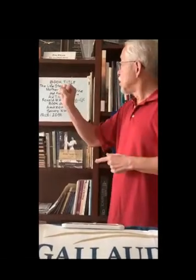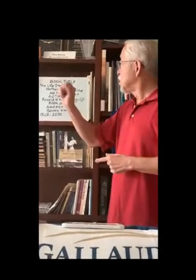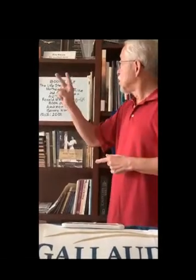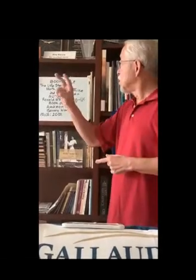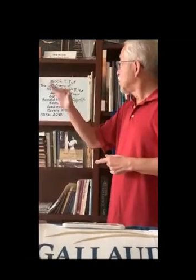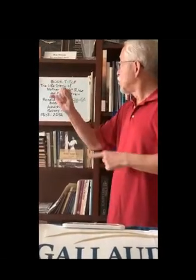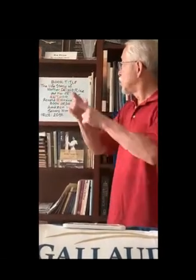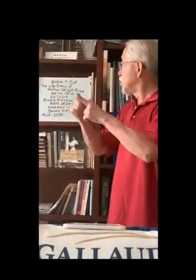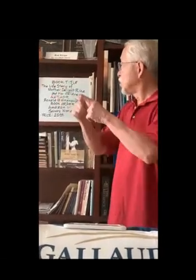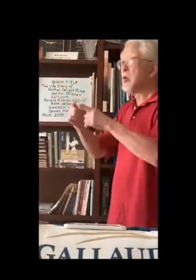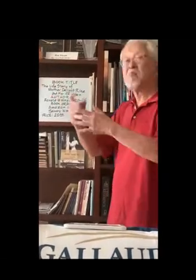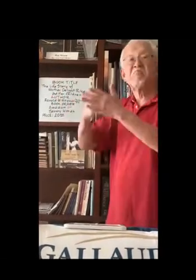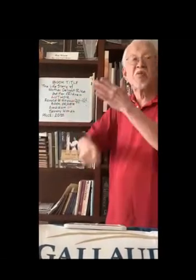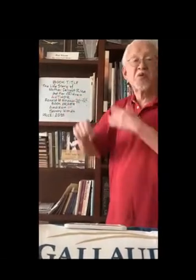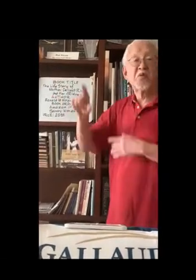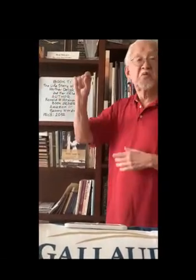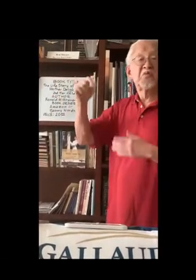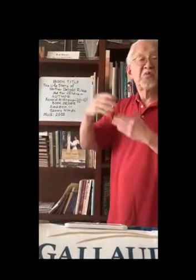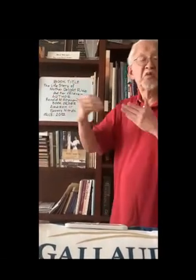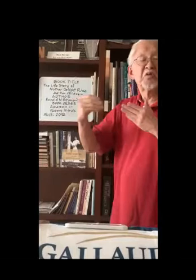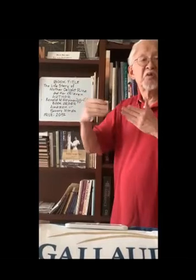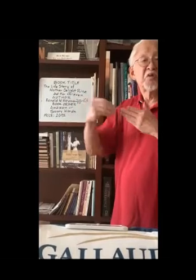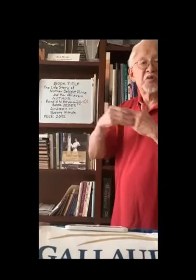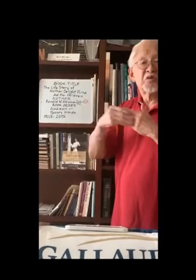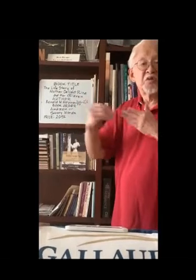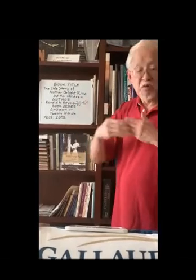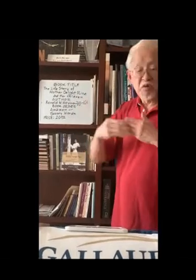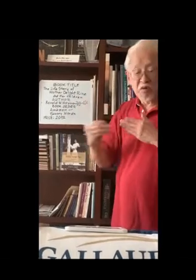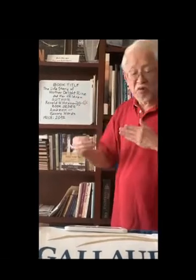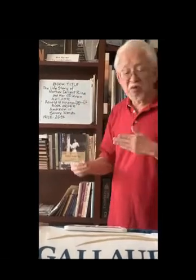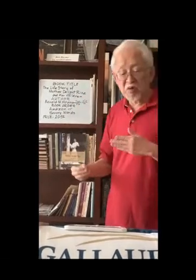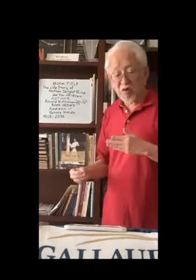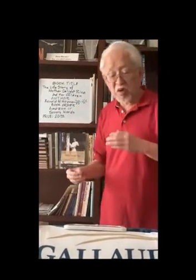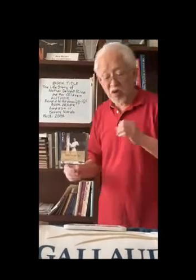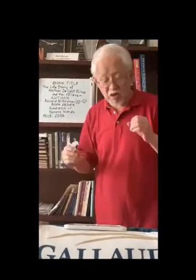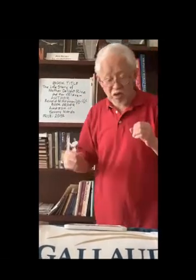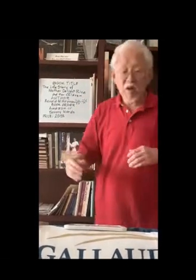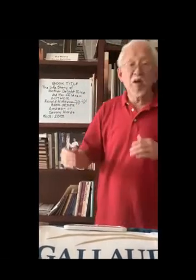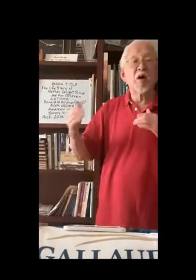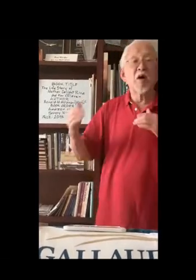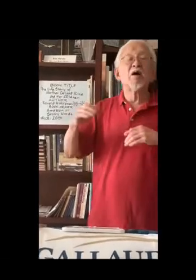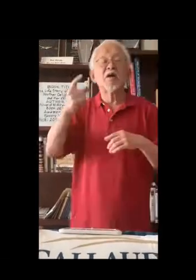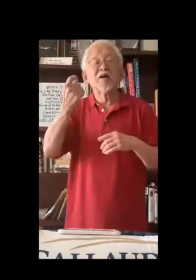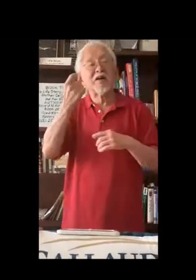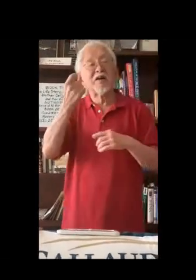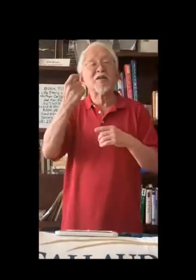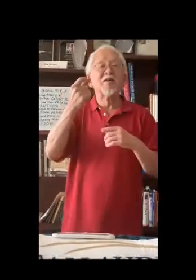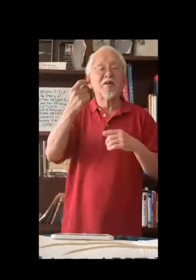And then Savory Words, cost is $20. So,